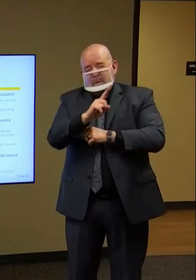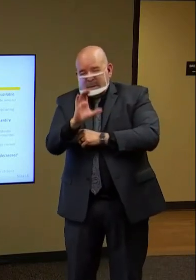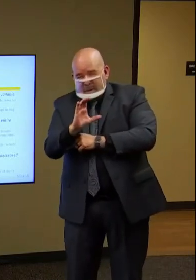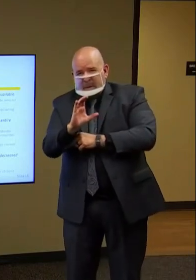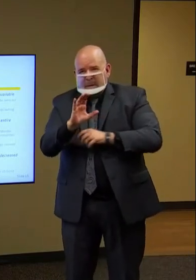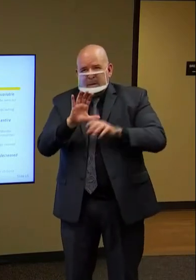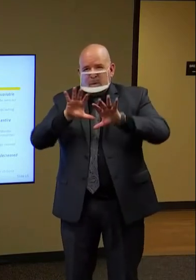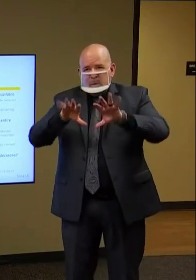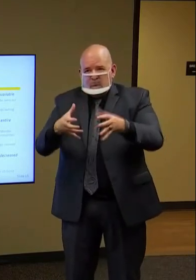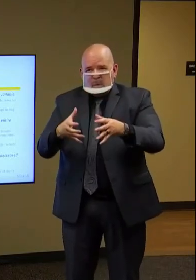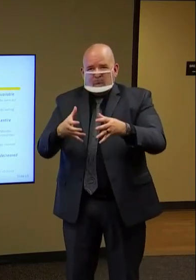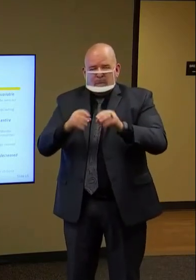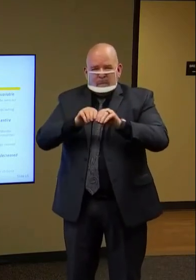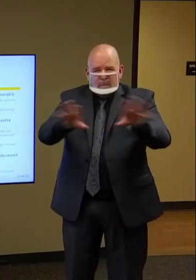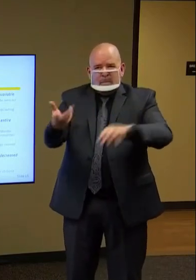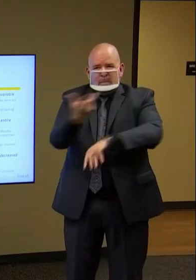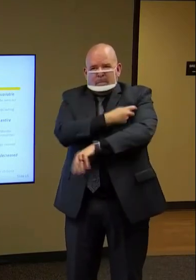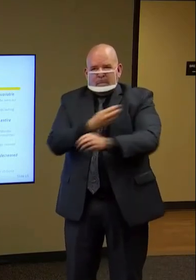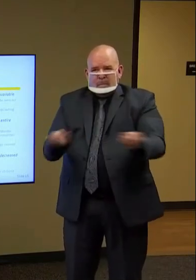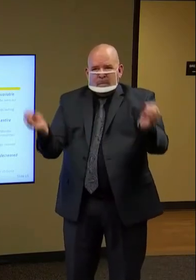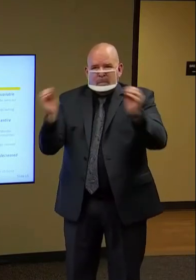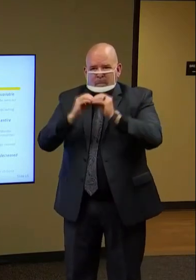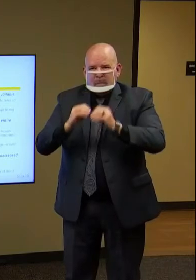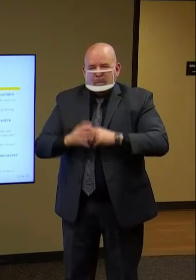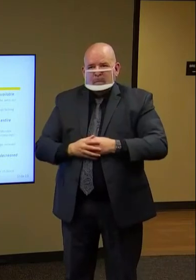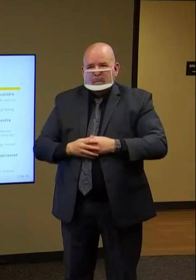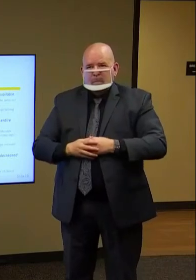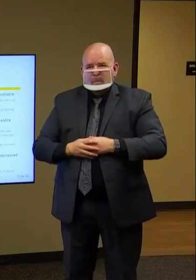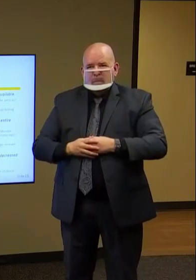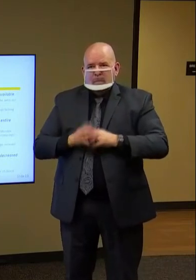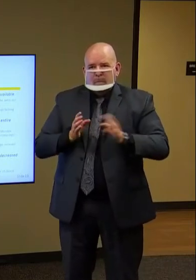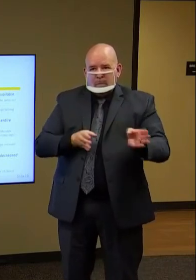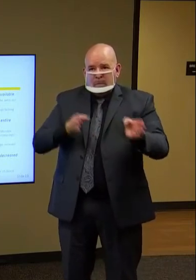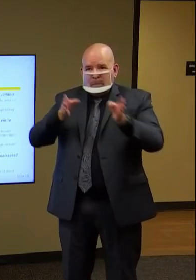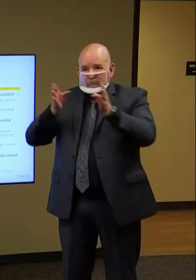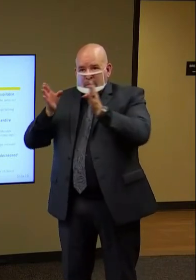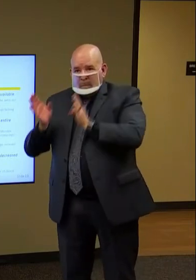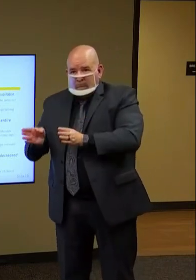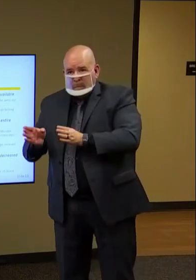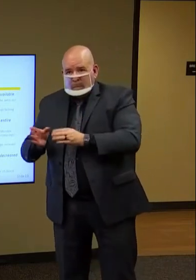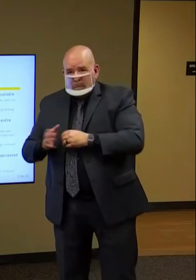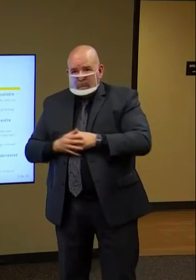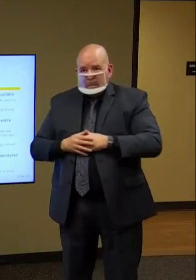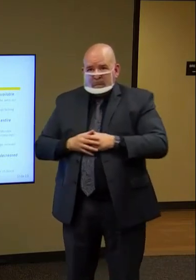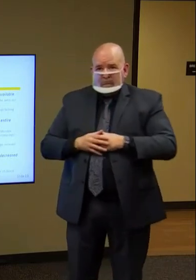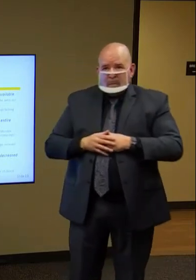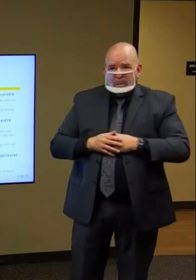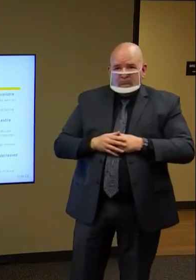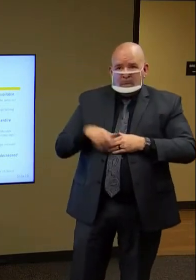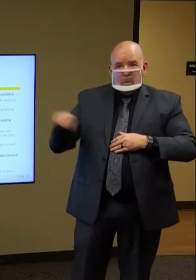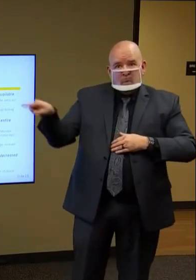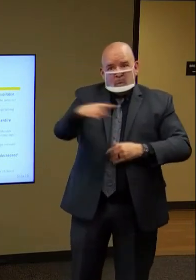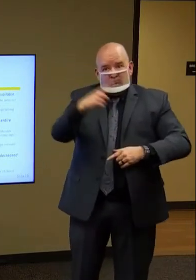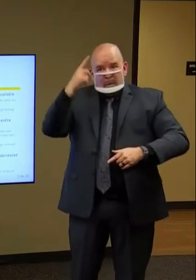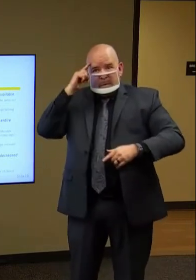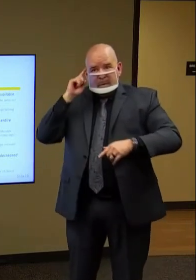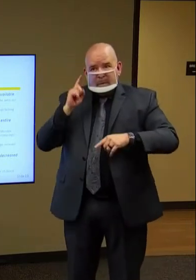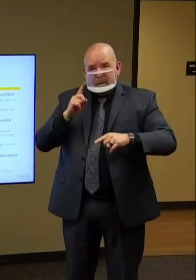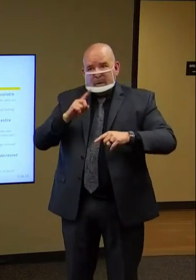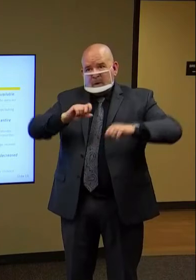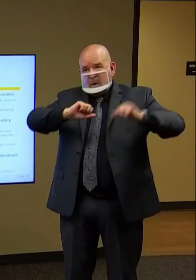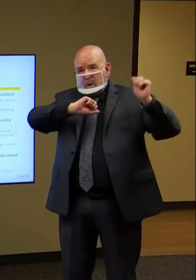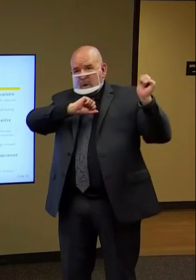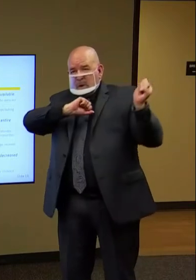3, it's not expected right now that there would be availability for the general public until like July to